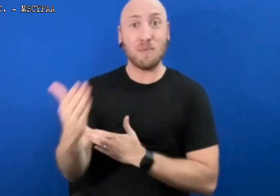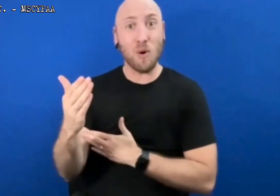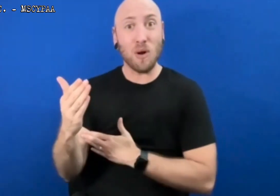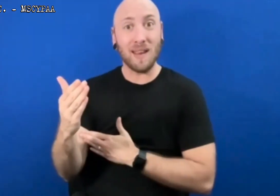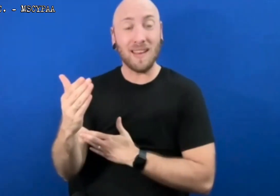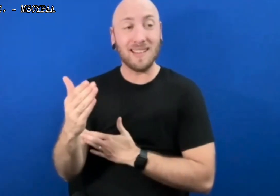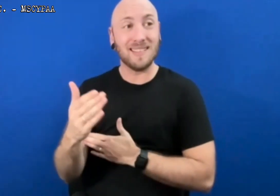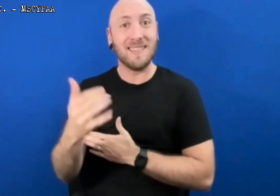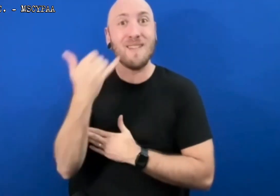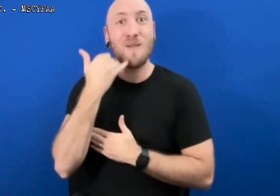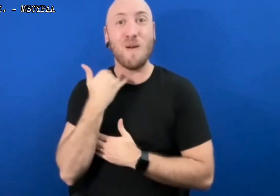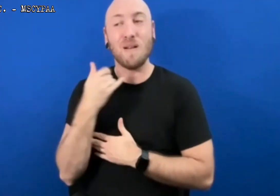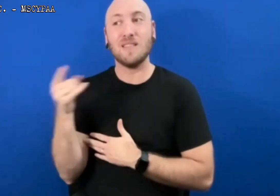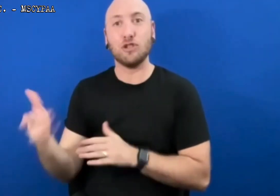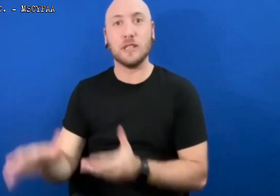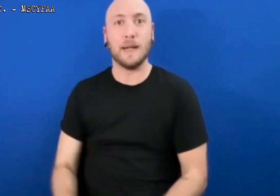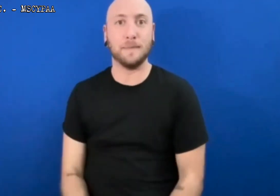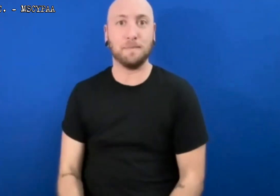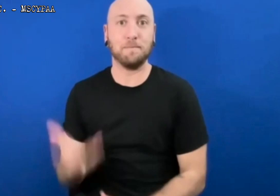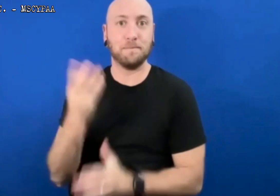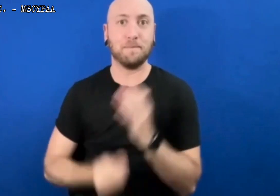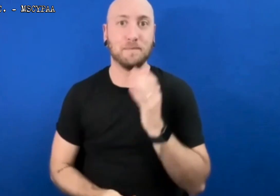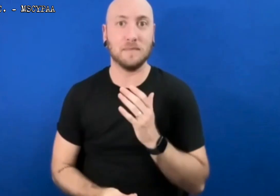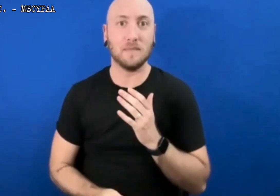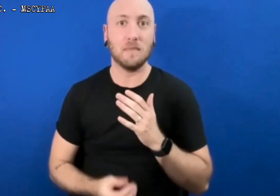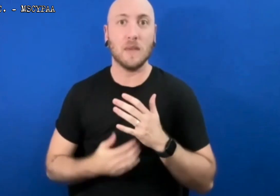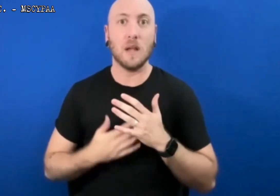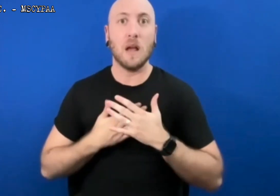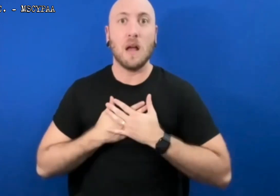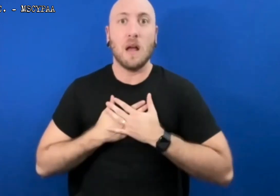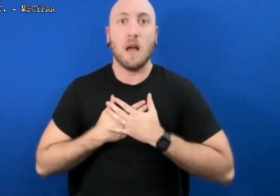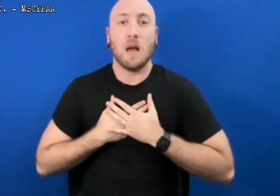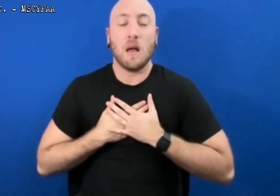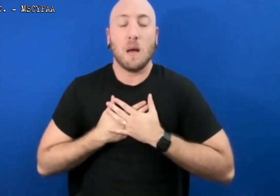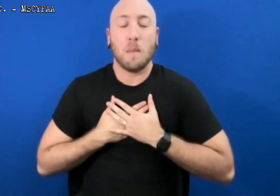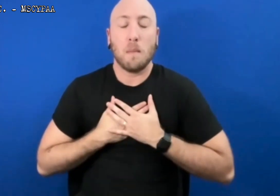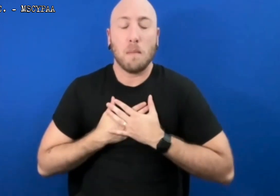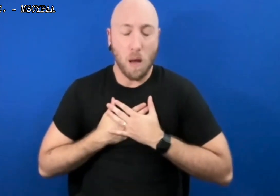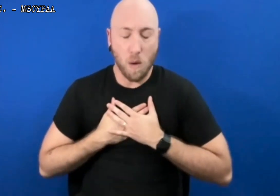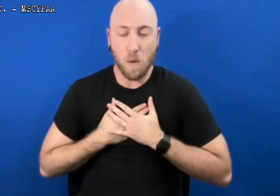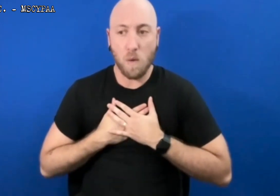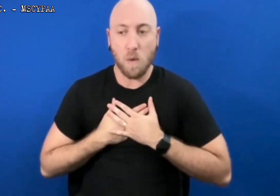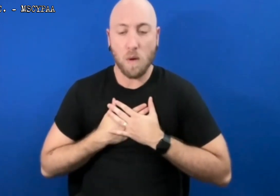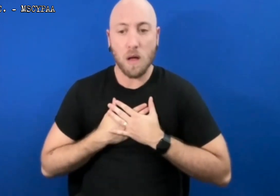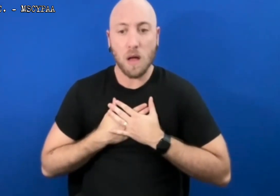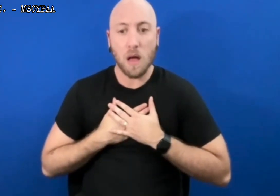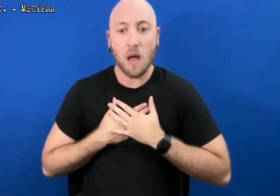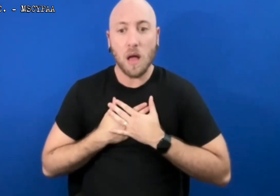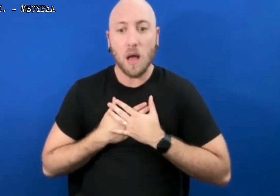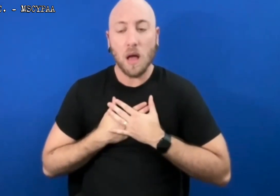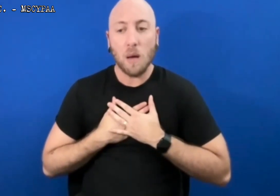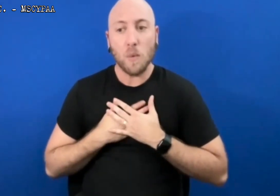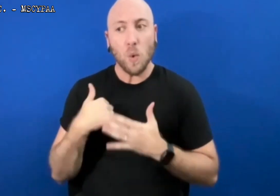call. And that really broke me. Like we were on host together. She was the arts chair, I was the program co-chair. Like